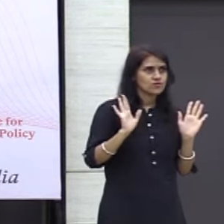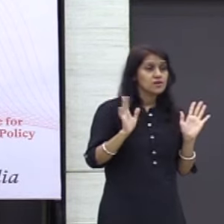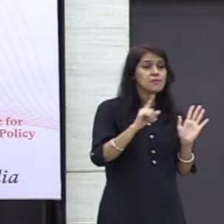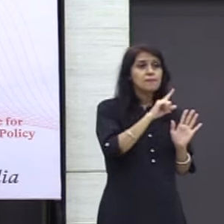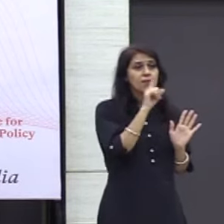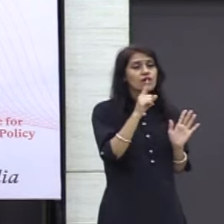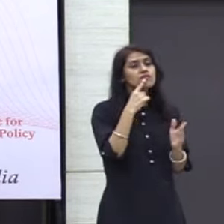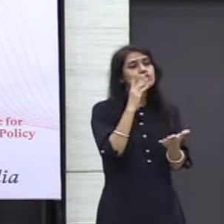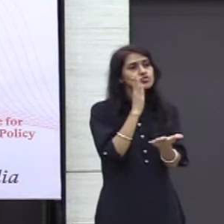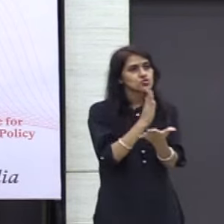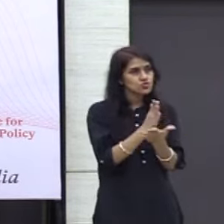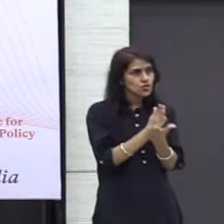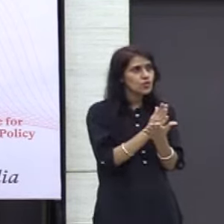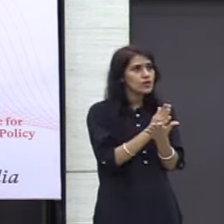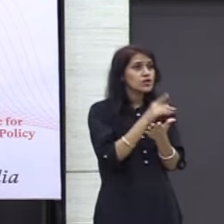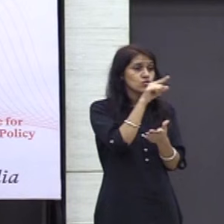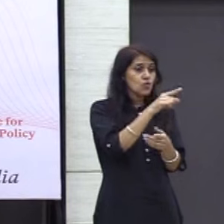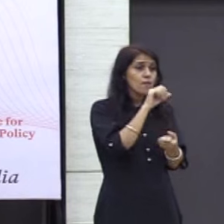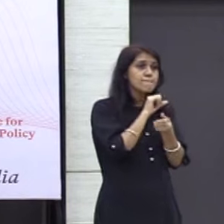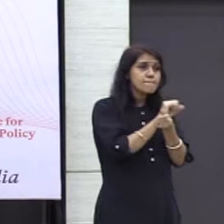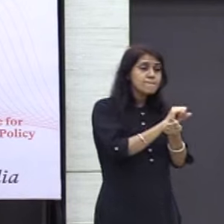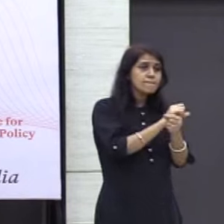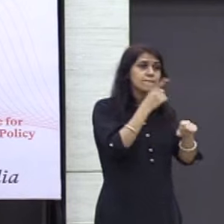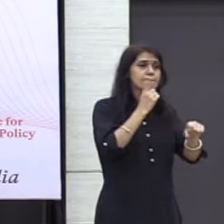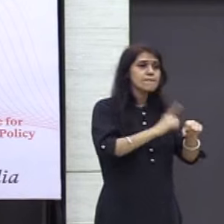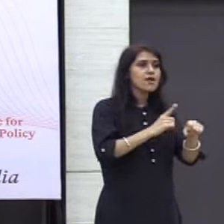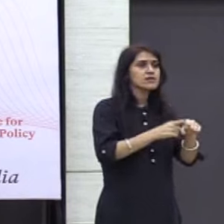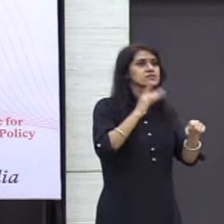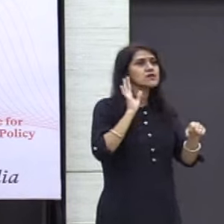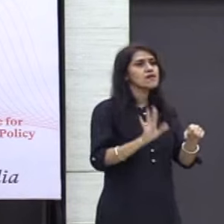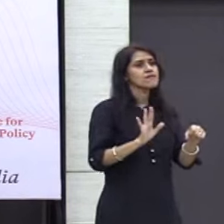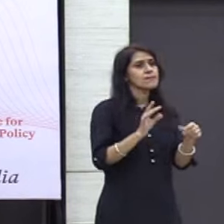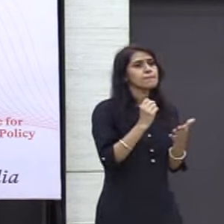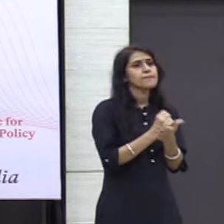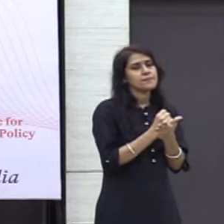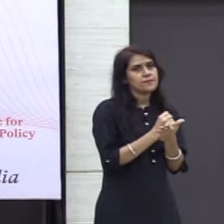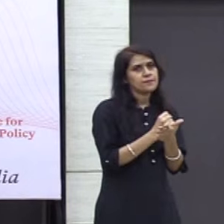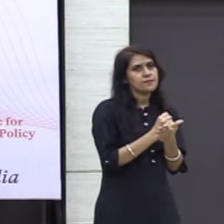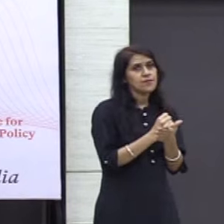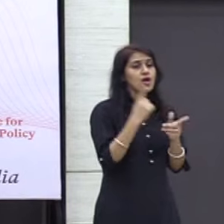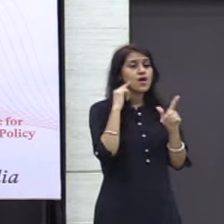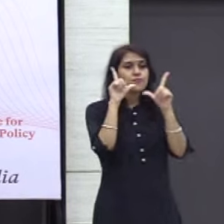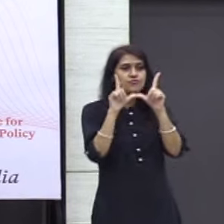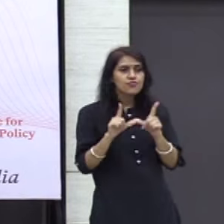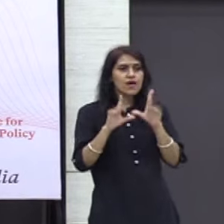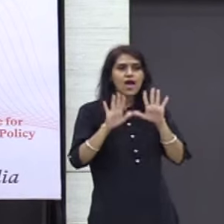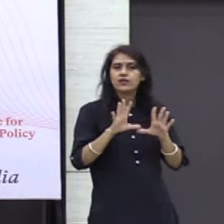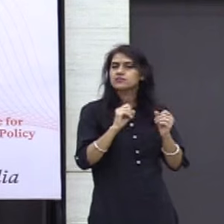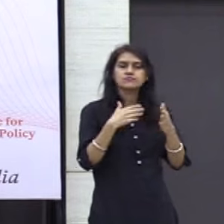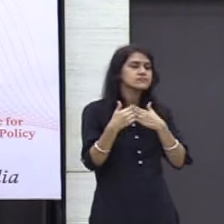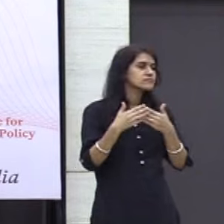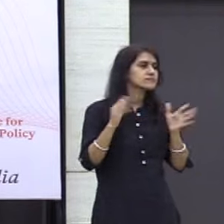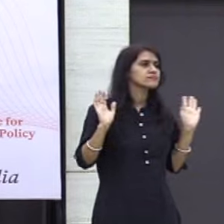but to ensure that you punish people whether you have the evidence or not.